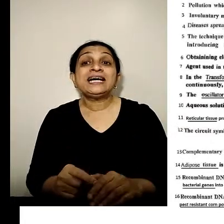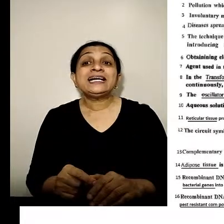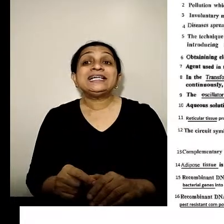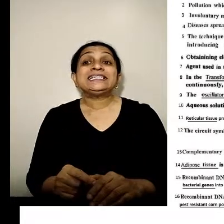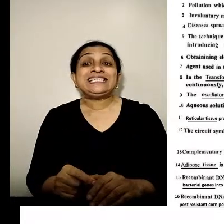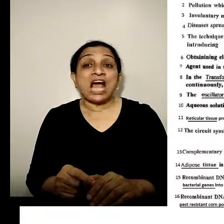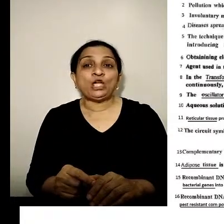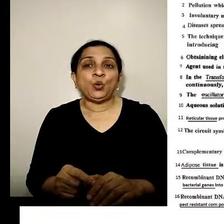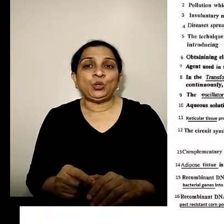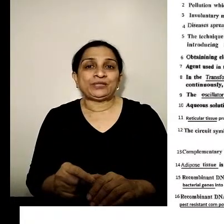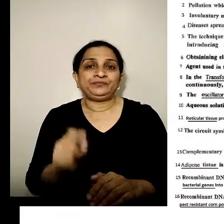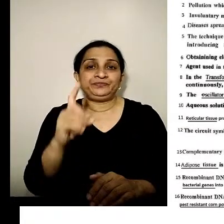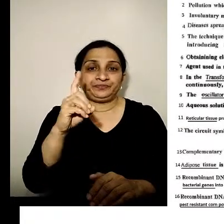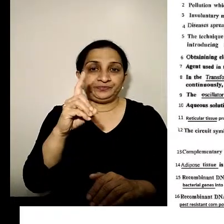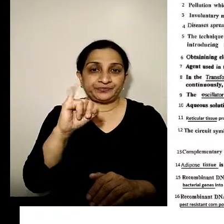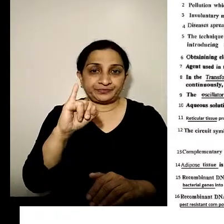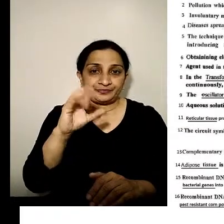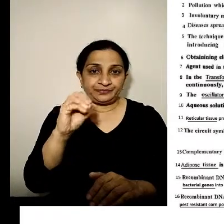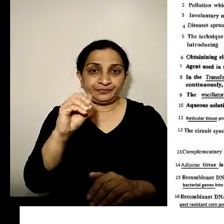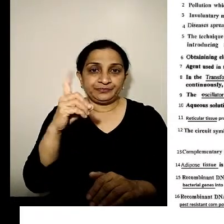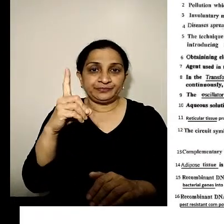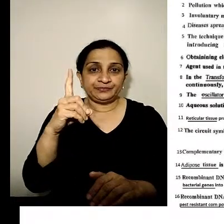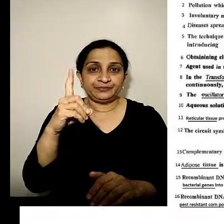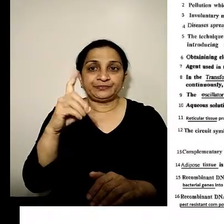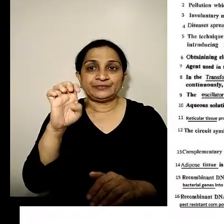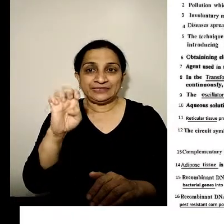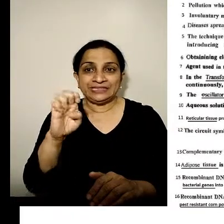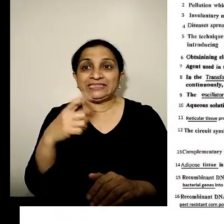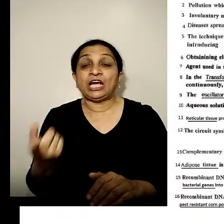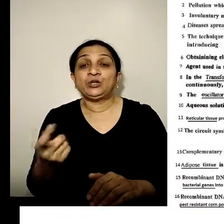a diode.